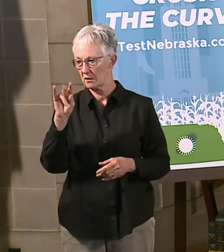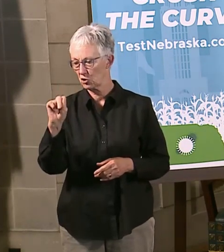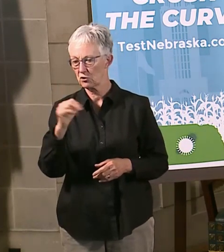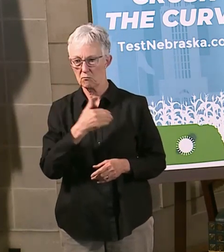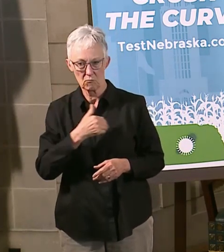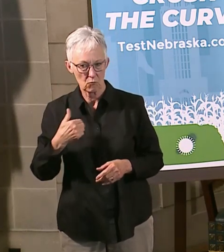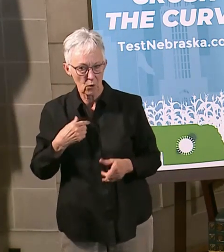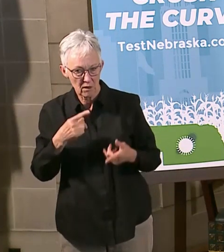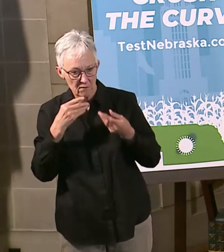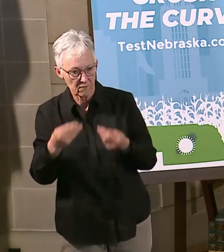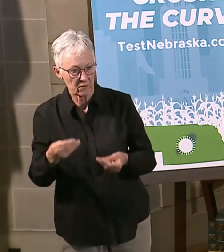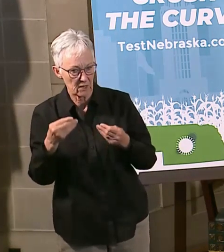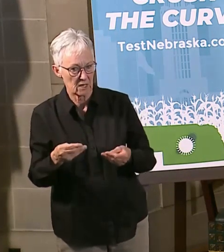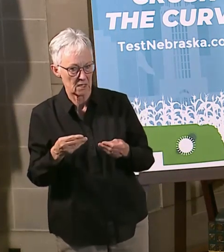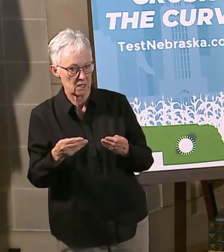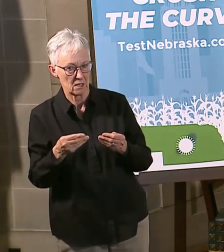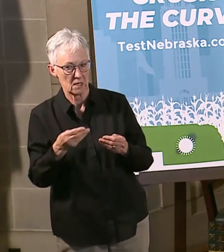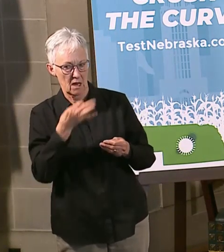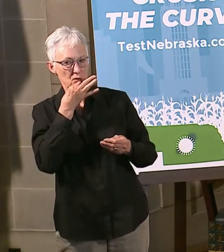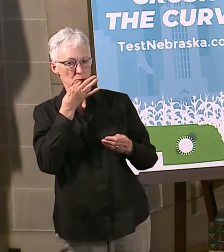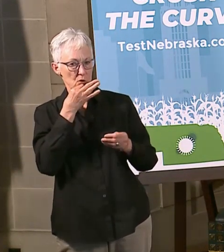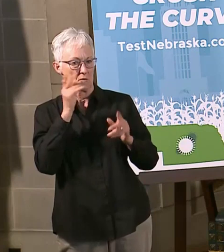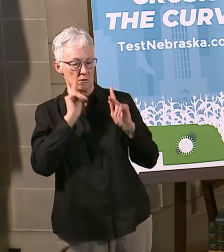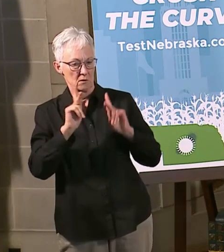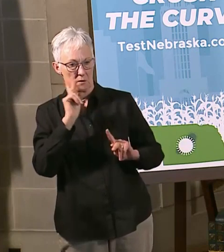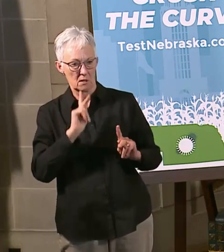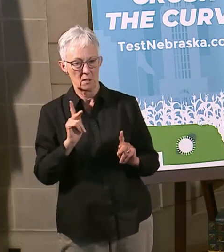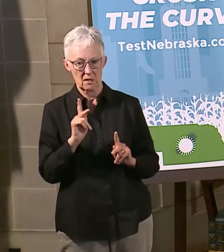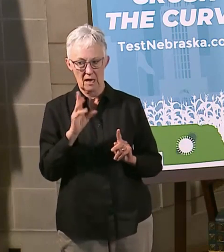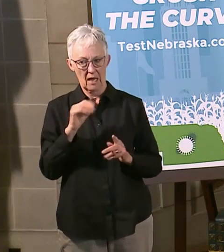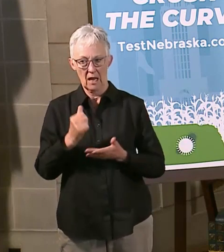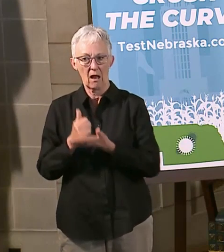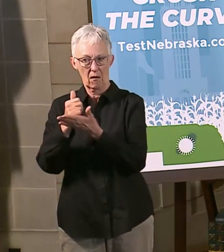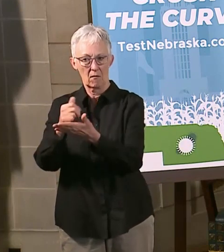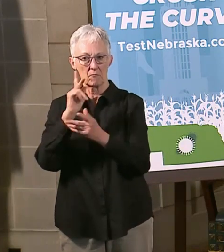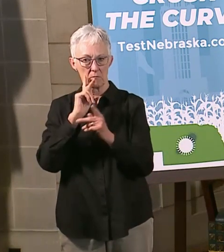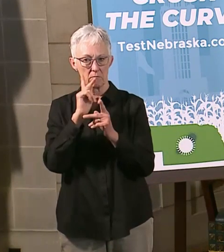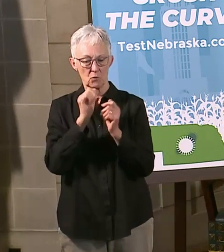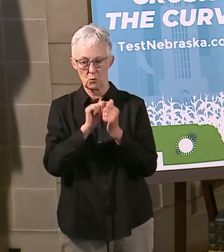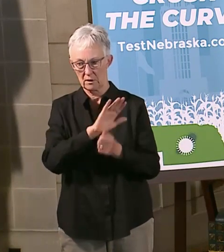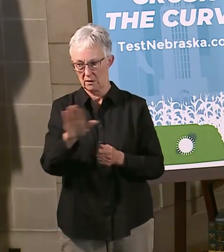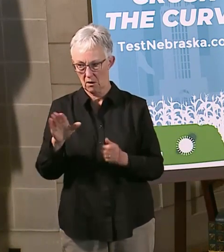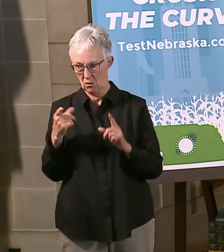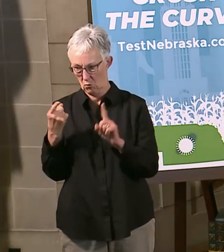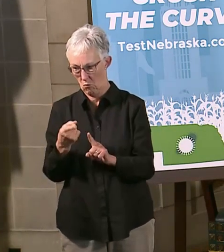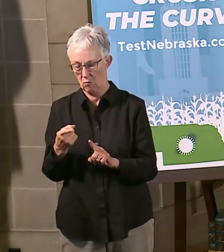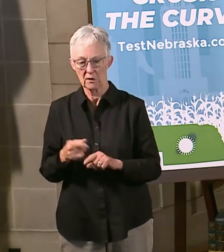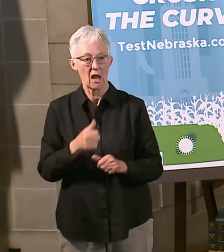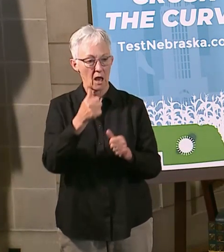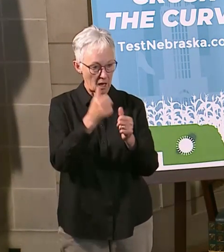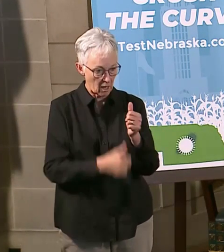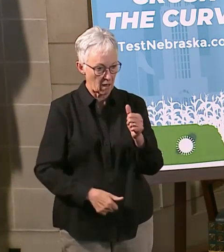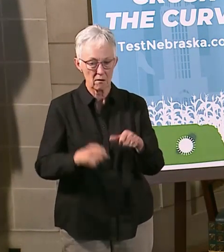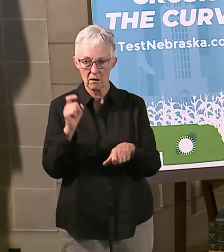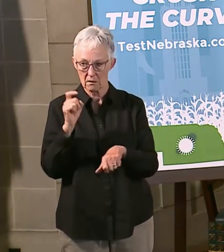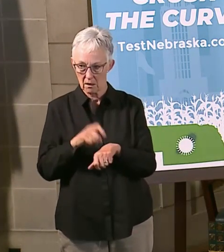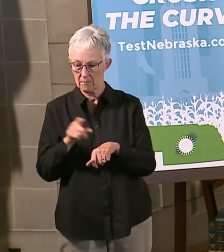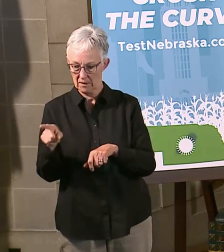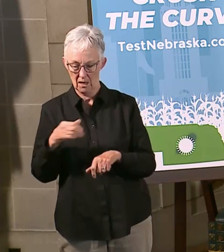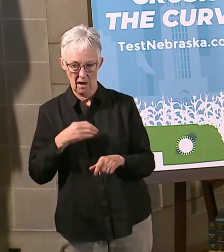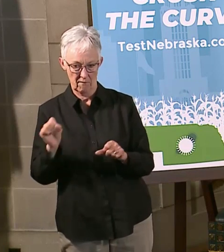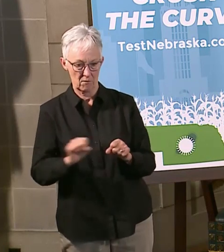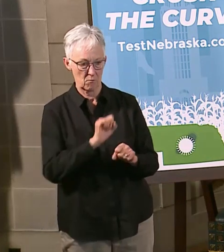moms who help women with their breastfeeding goals. At each WIC appointment, moms have access to breastfeeding support. So breastfeeding